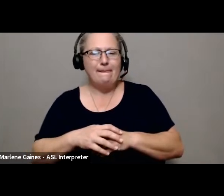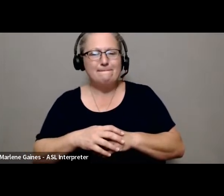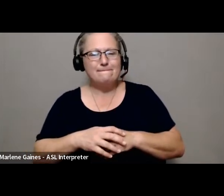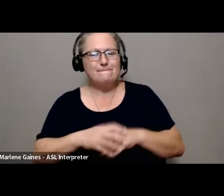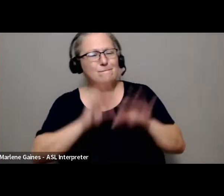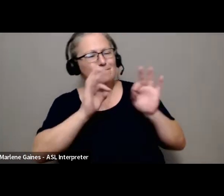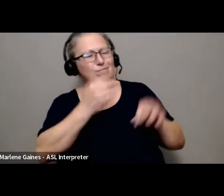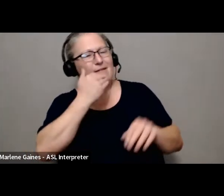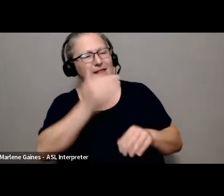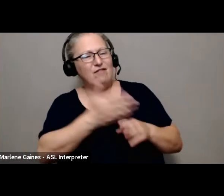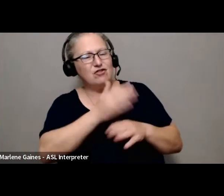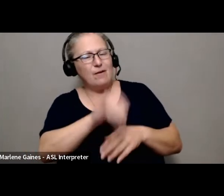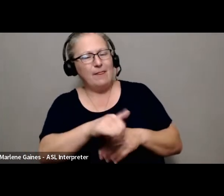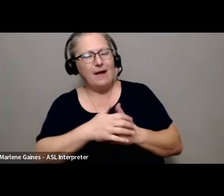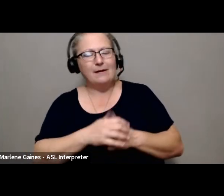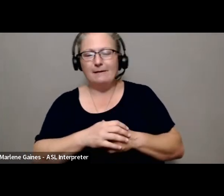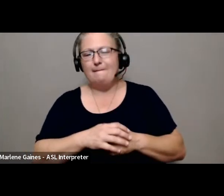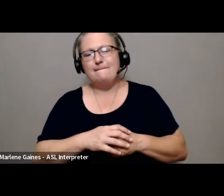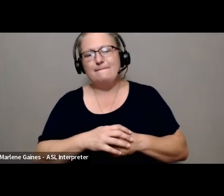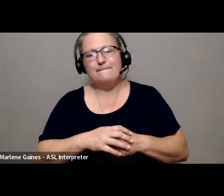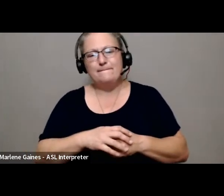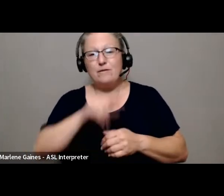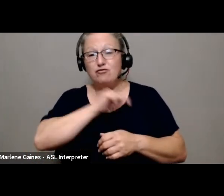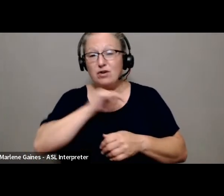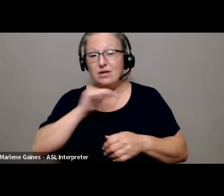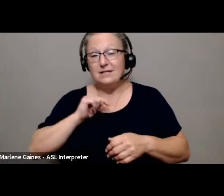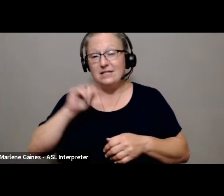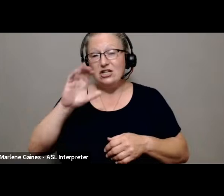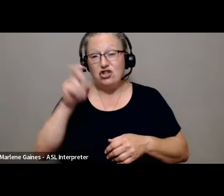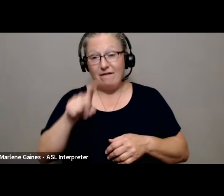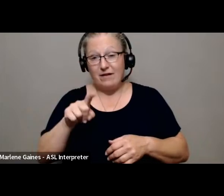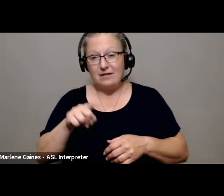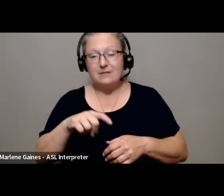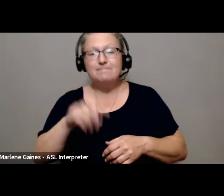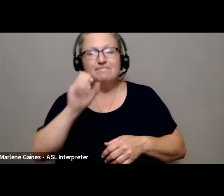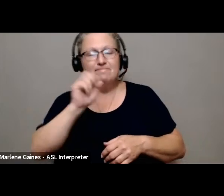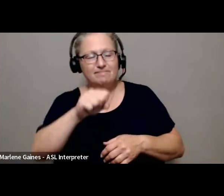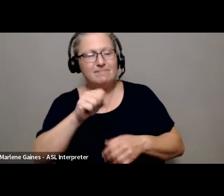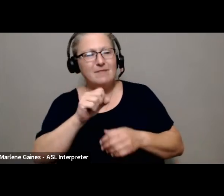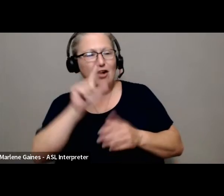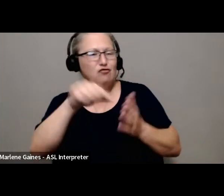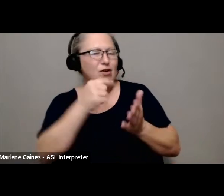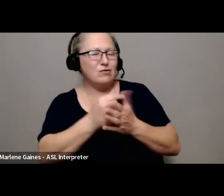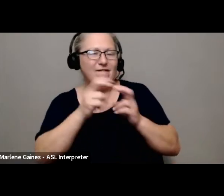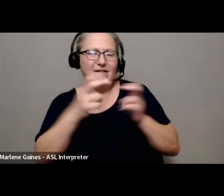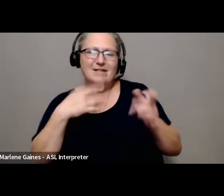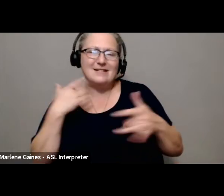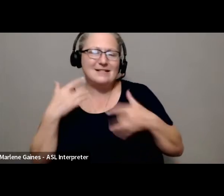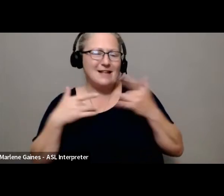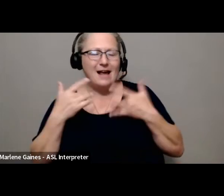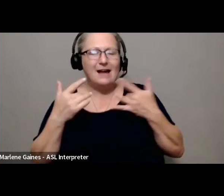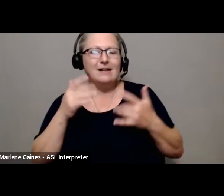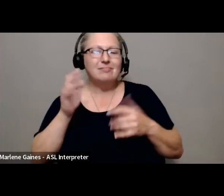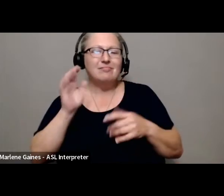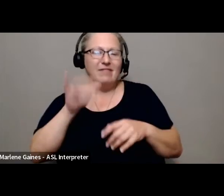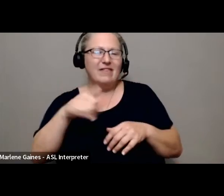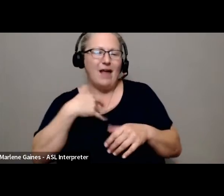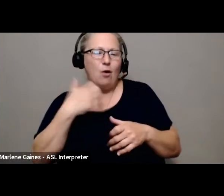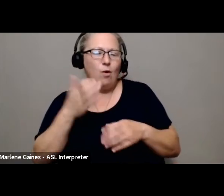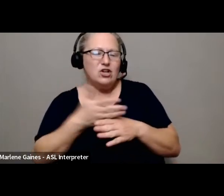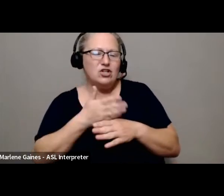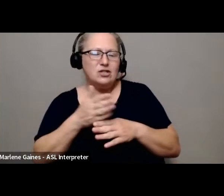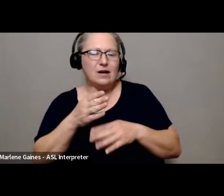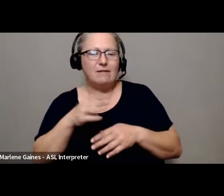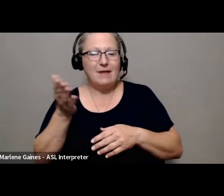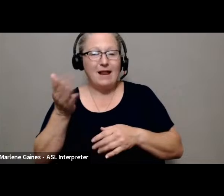Excellent. Thank you for sharing that. Trustee Chavez. Yeah, graduations are so exciting. So that's basically what I want to share about. I